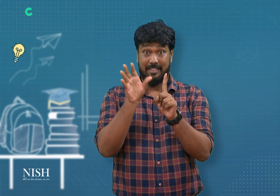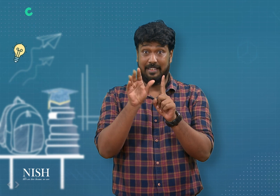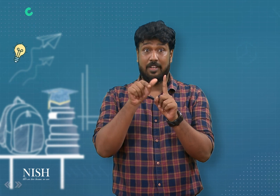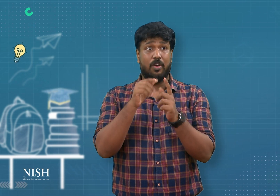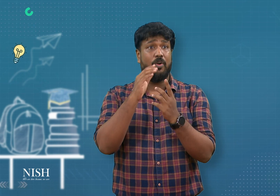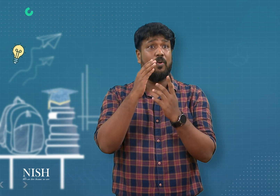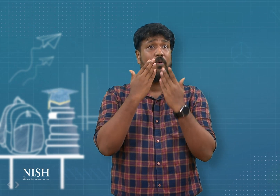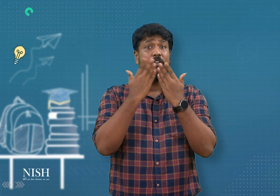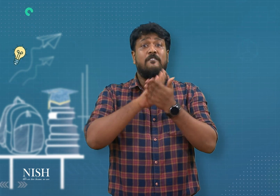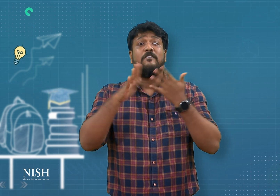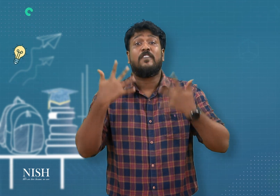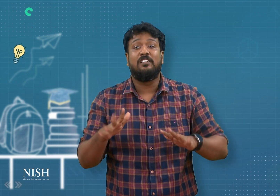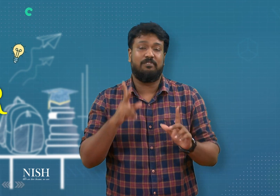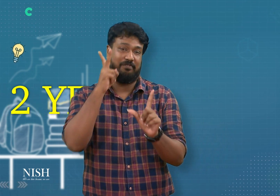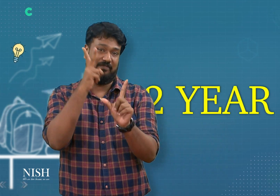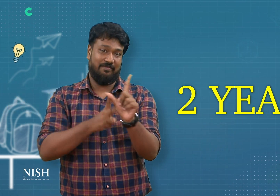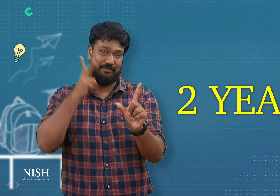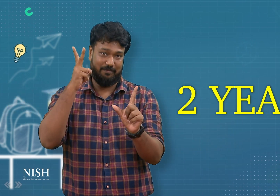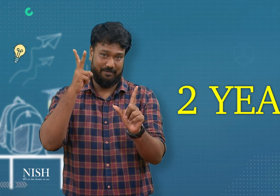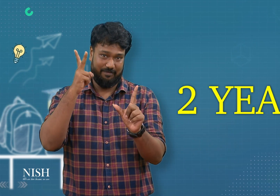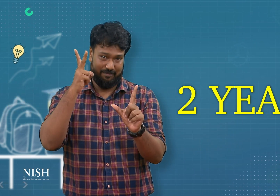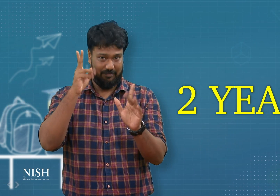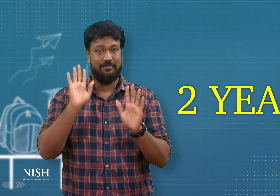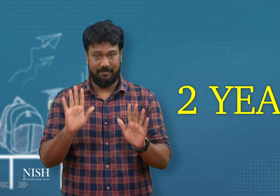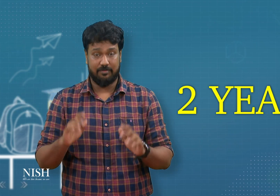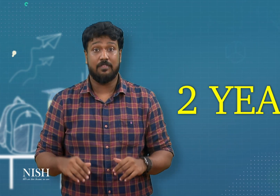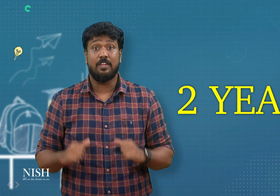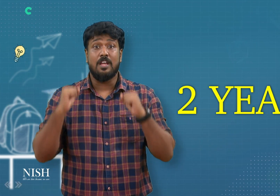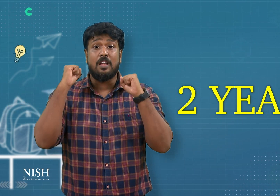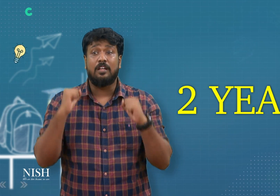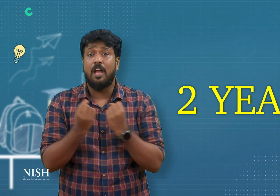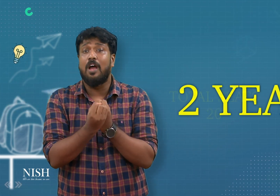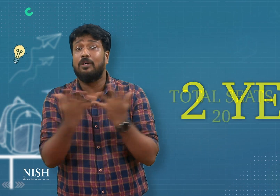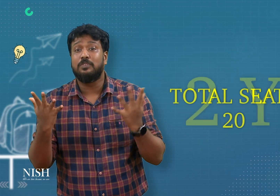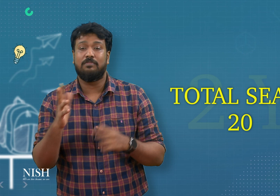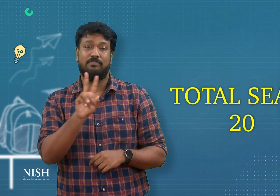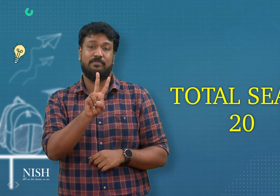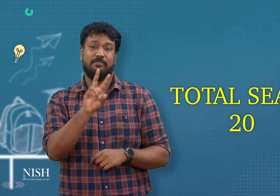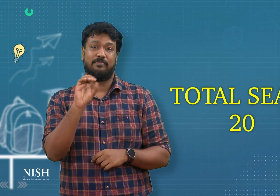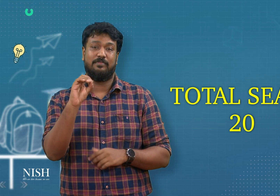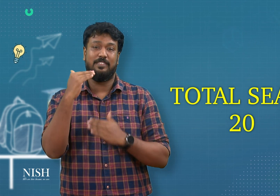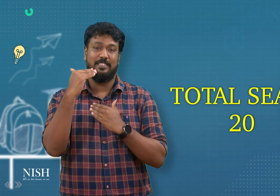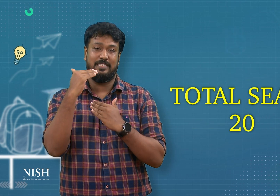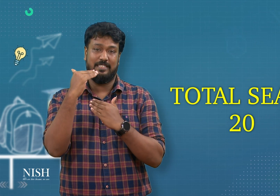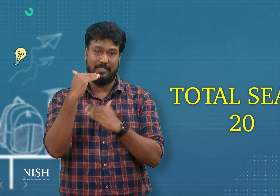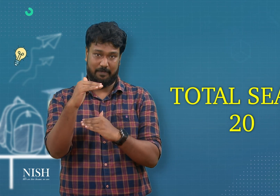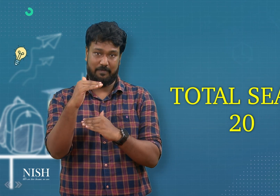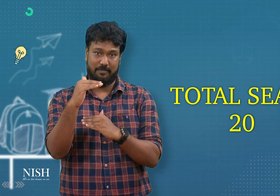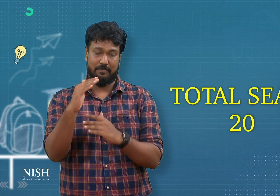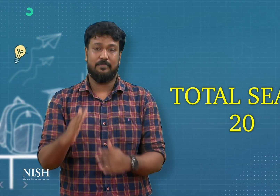The course duration is 2 years. The intake capacity of the program will be 20 seats. A candidate should